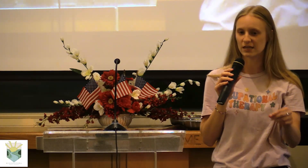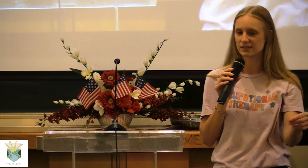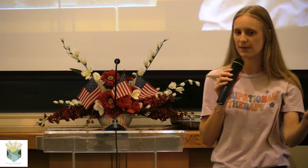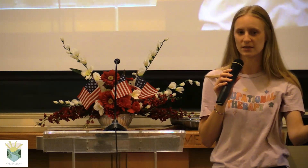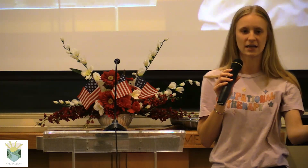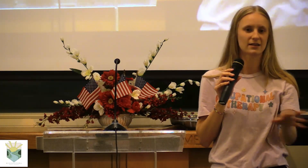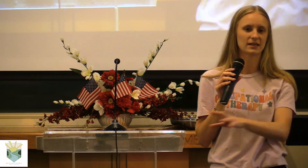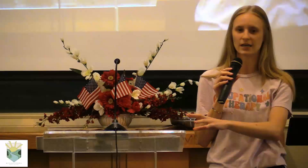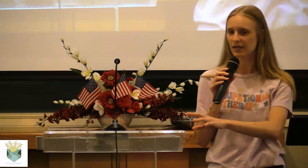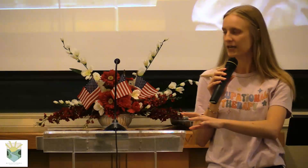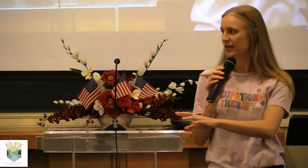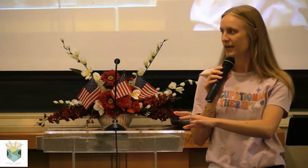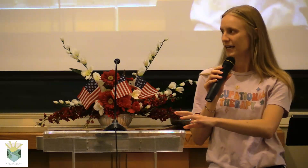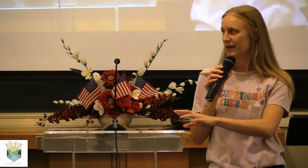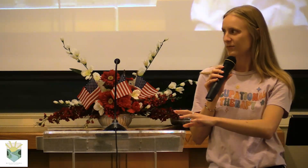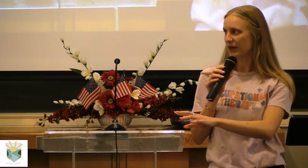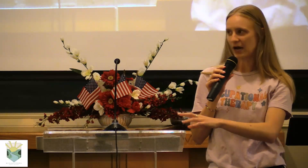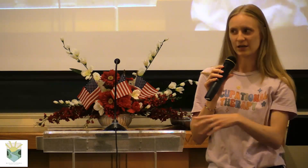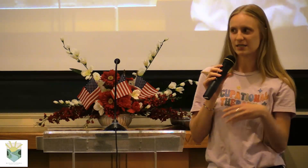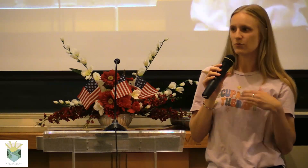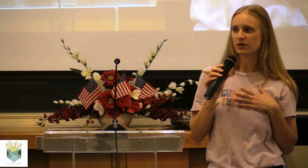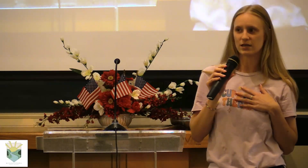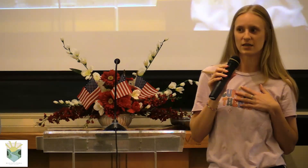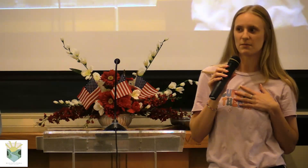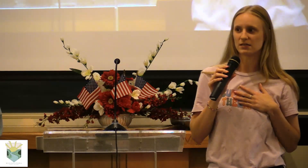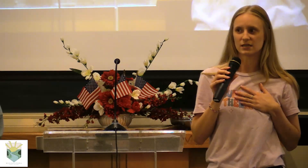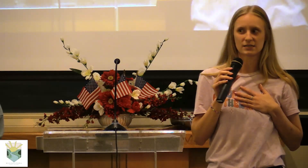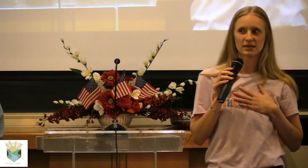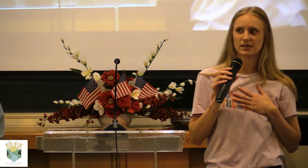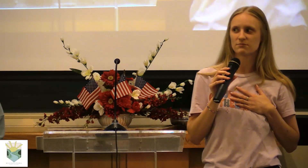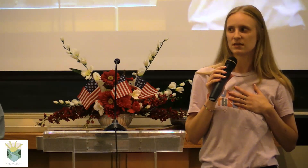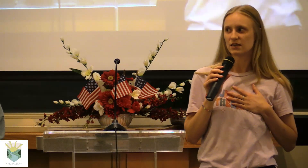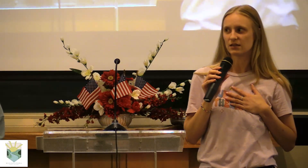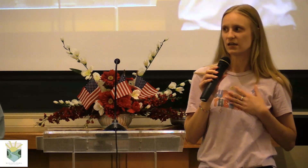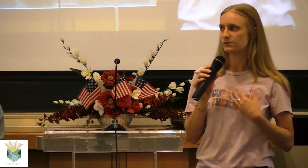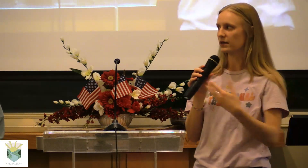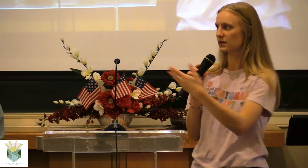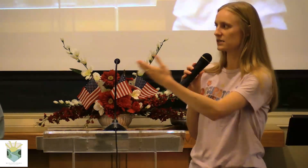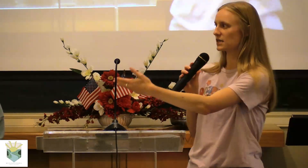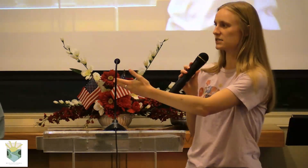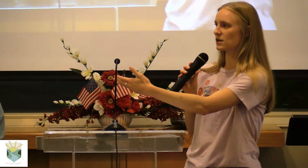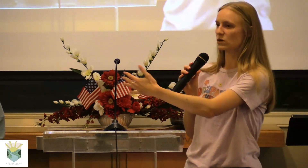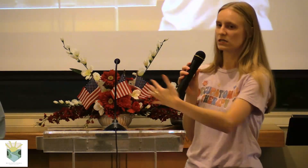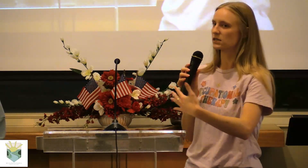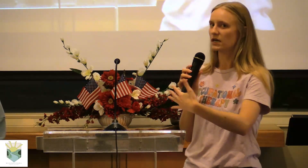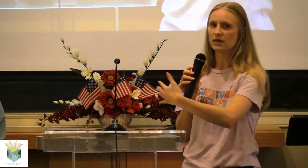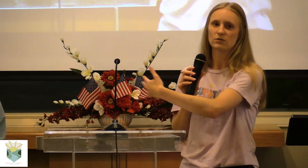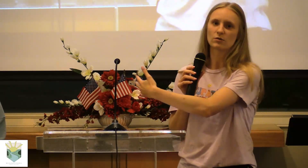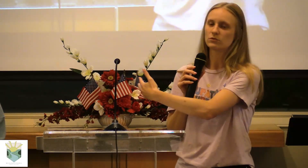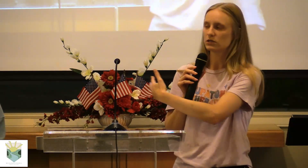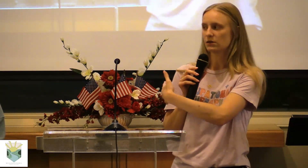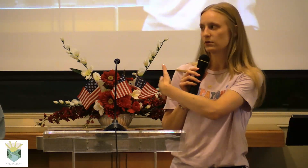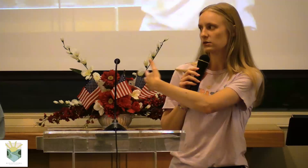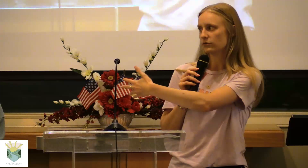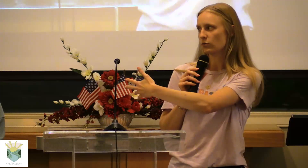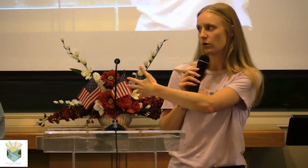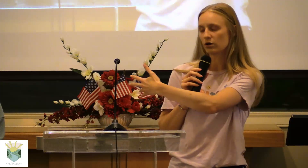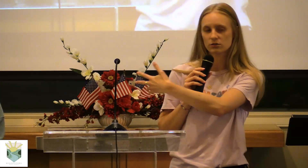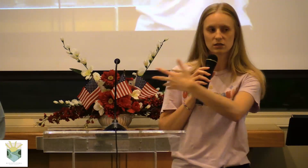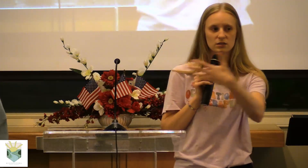same exact thing. Yes. Like I could say one thing that means the exact same thing as Baily says it, and we could say it using completely different words. And so